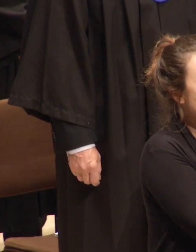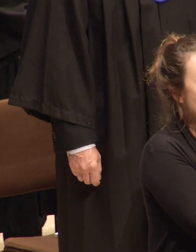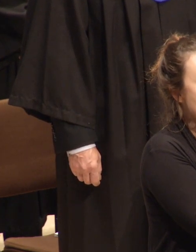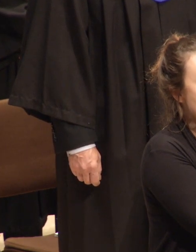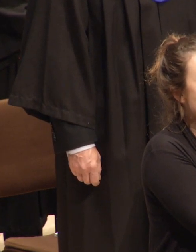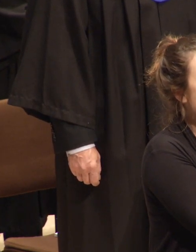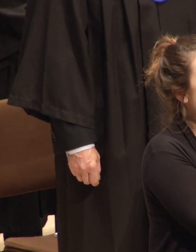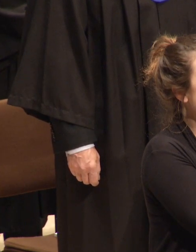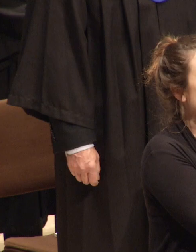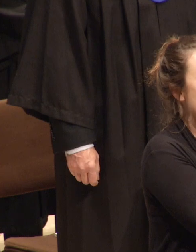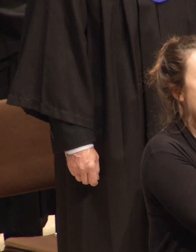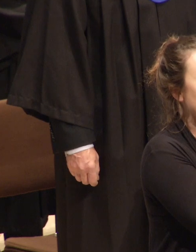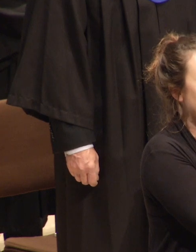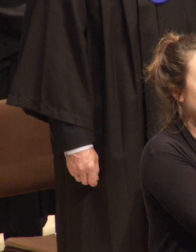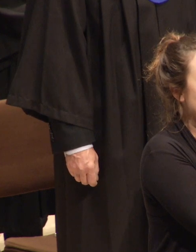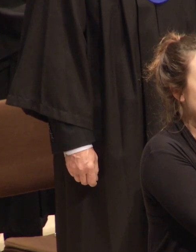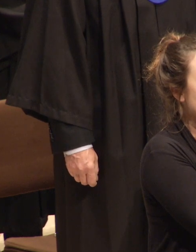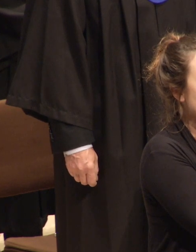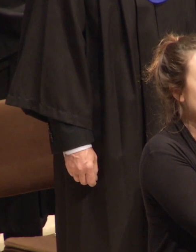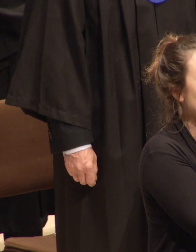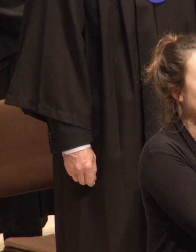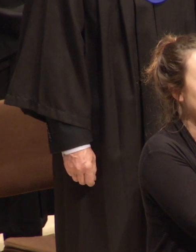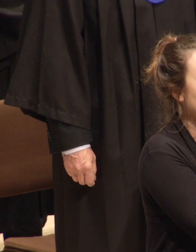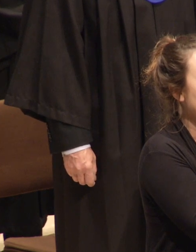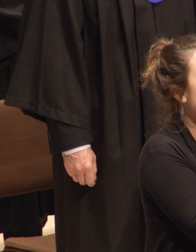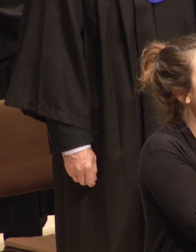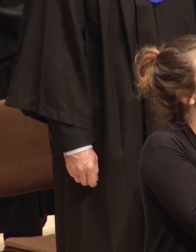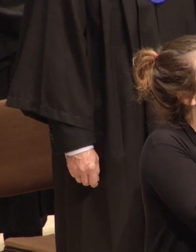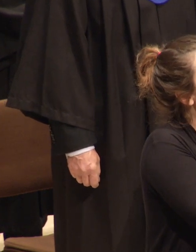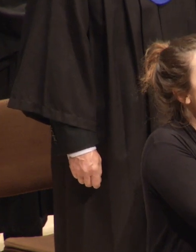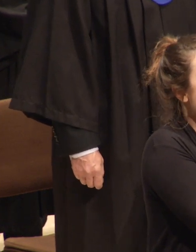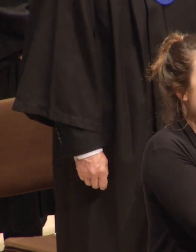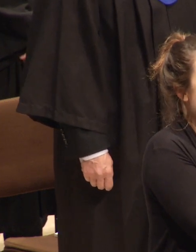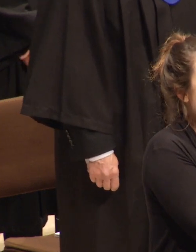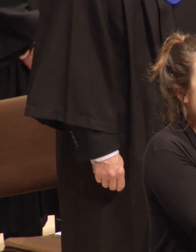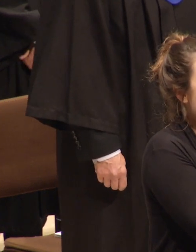glorious and free.